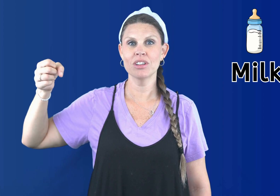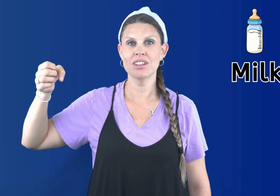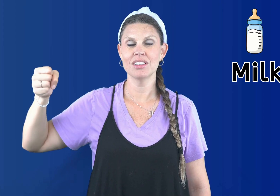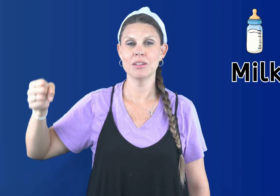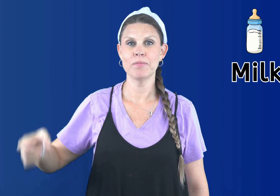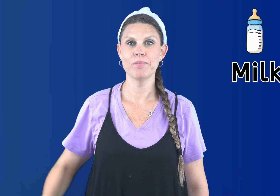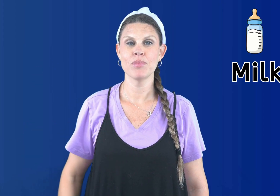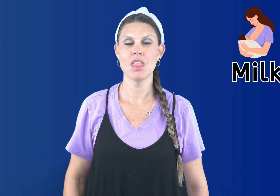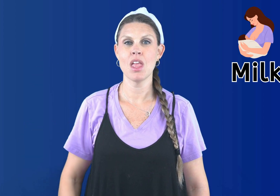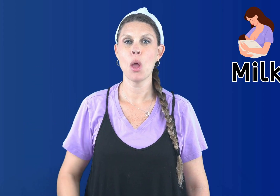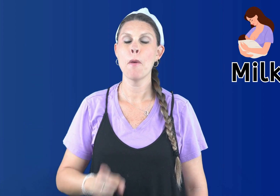Milk.